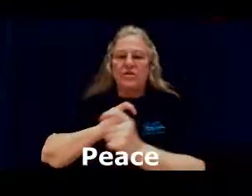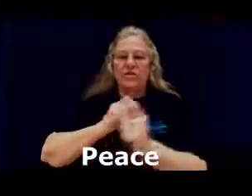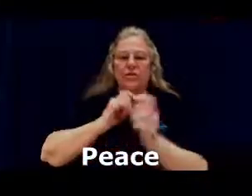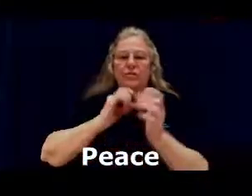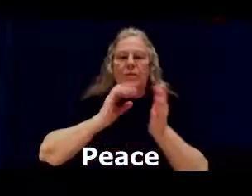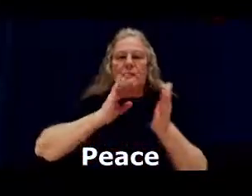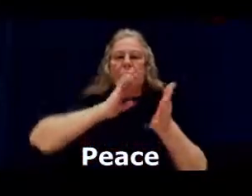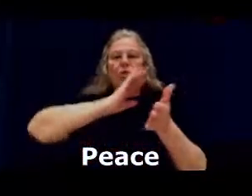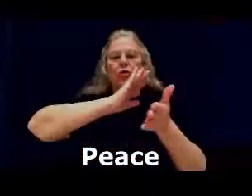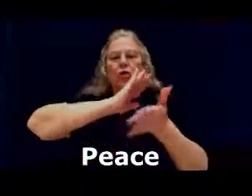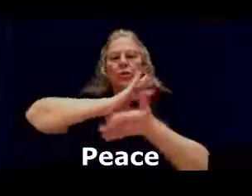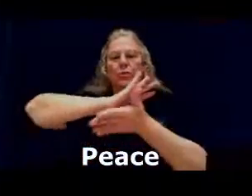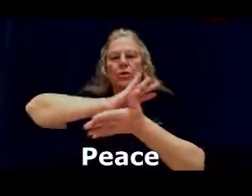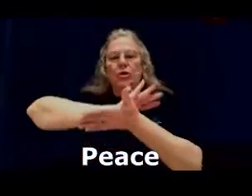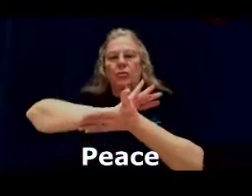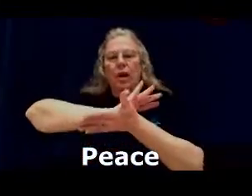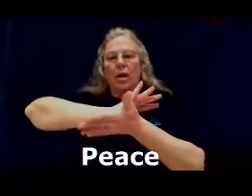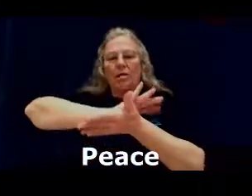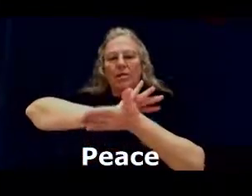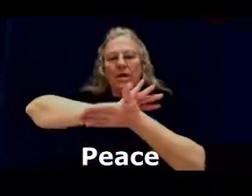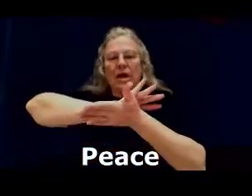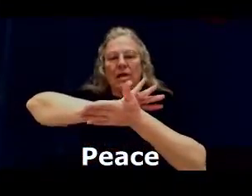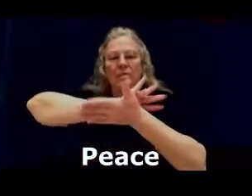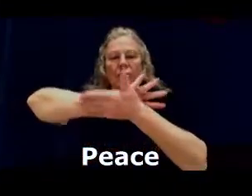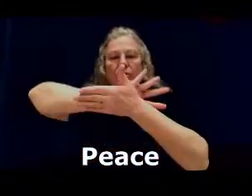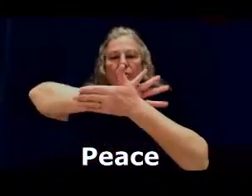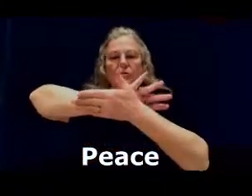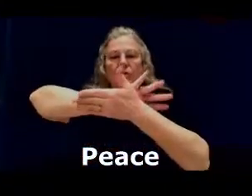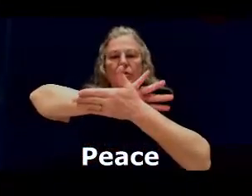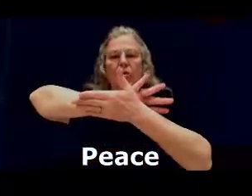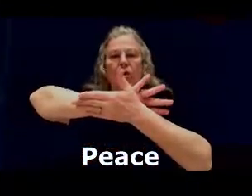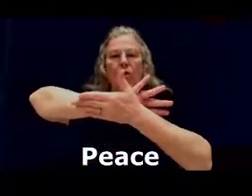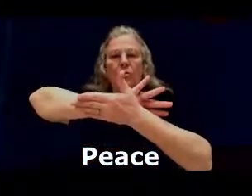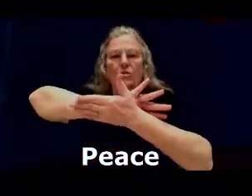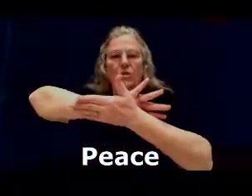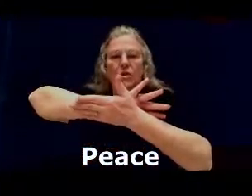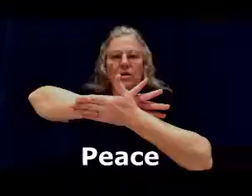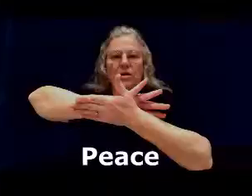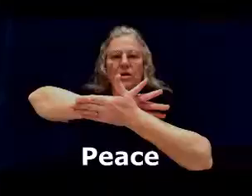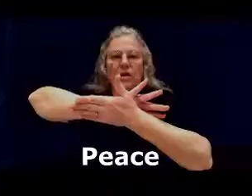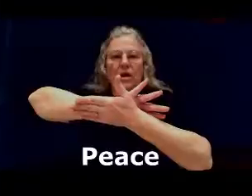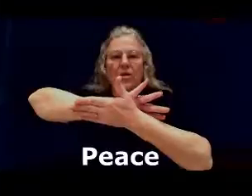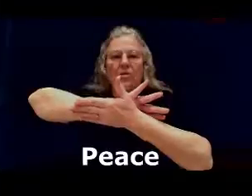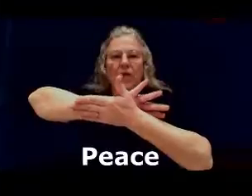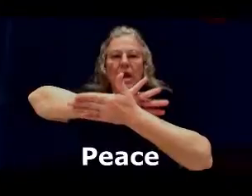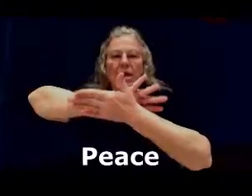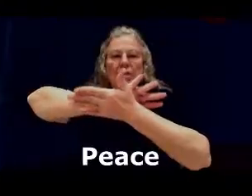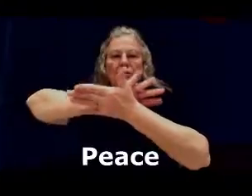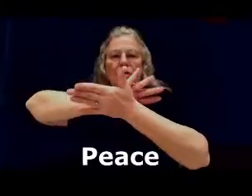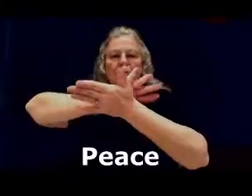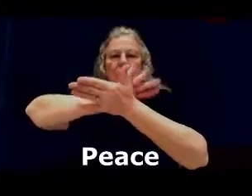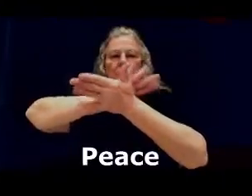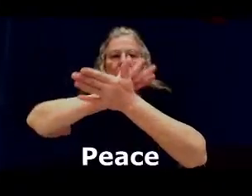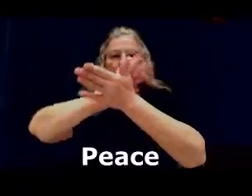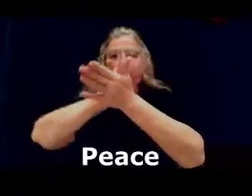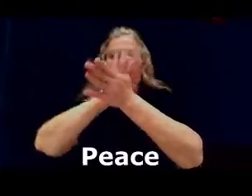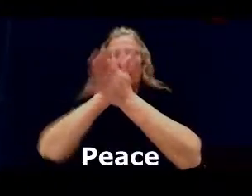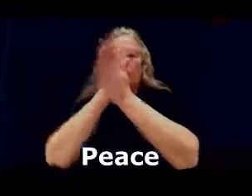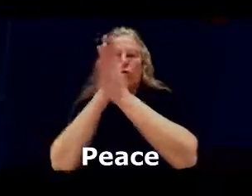Peaceful. You're going to put your palms together so that they're almost 180 degrees. Roll